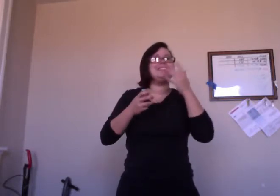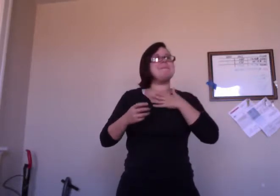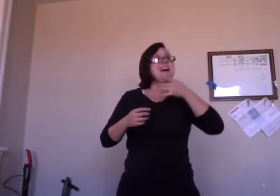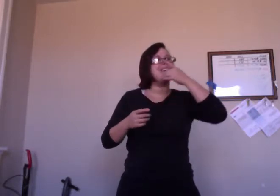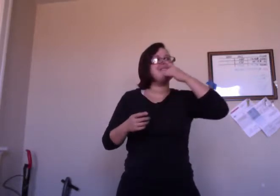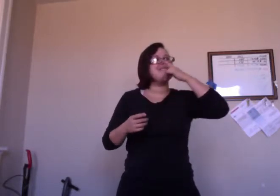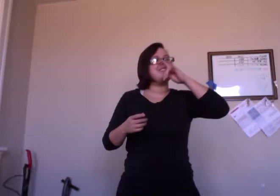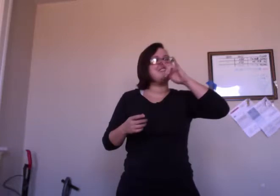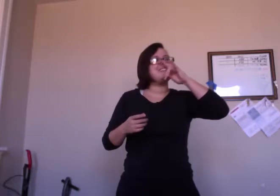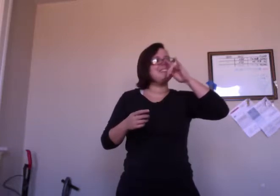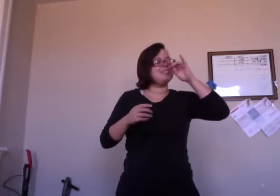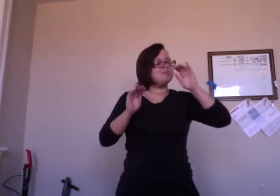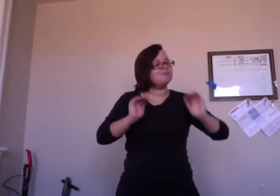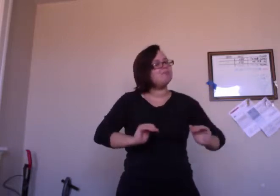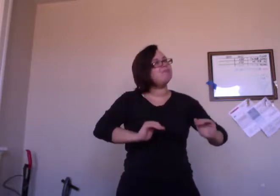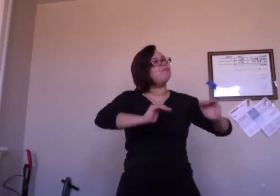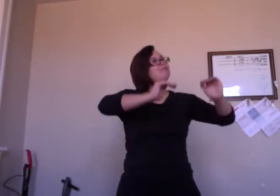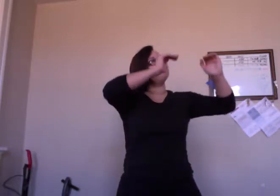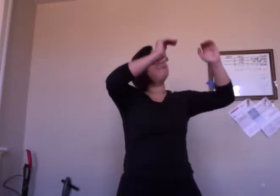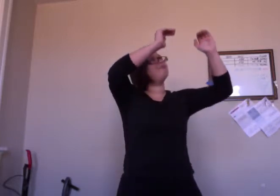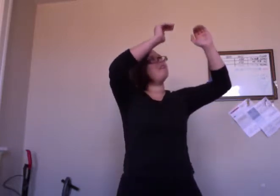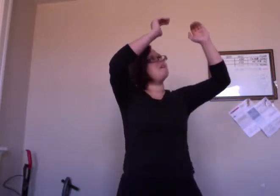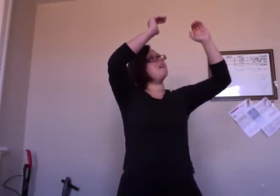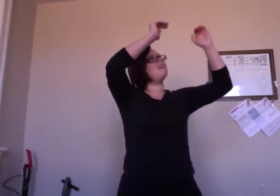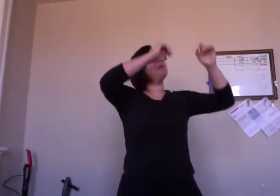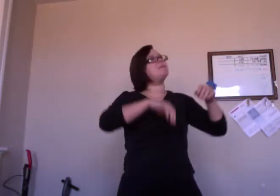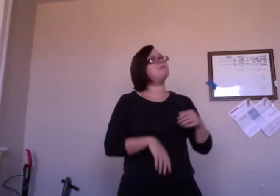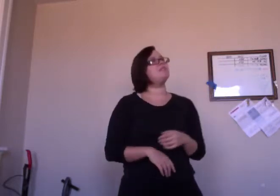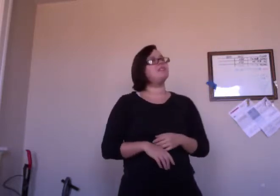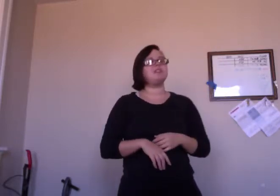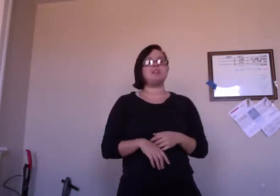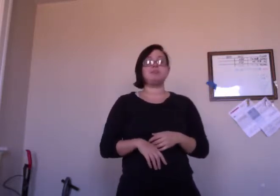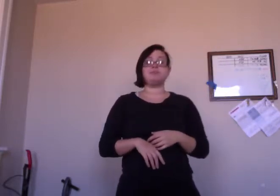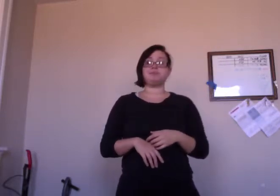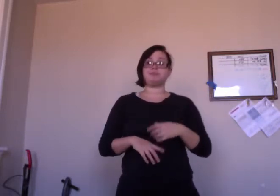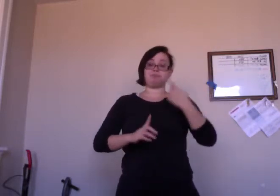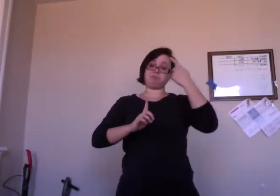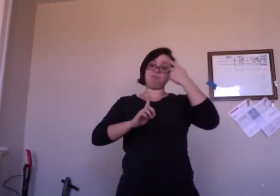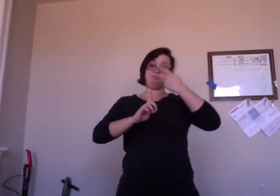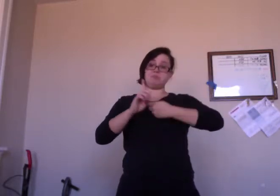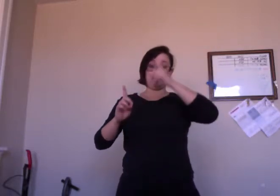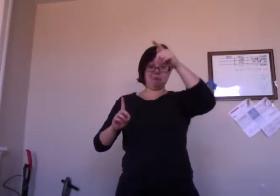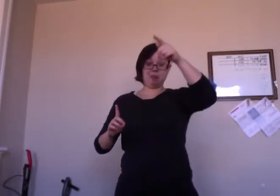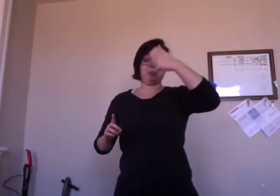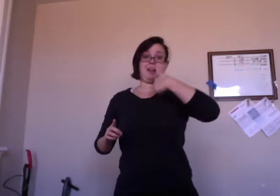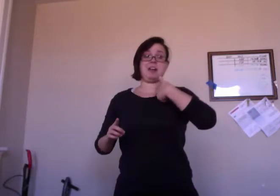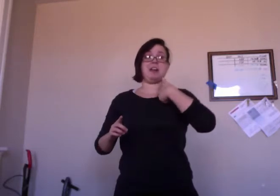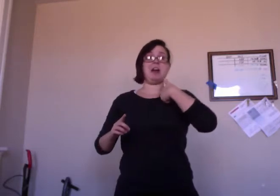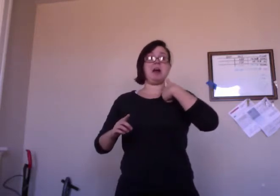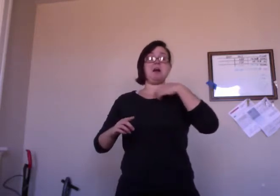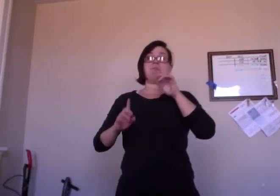About a month later, I was in a performance by my daughter, first grader, not much artistic talent